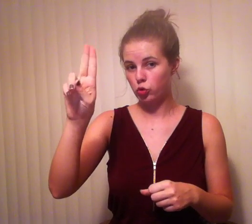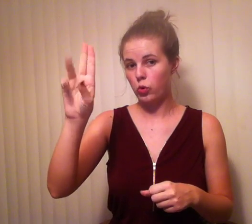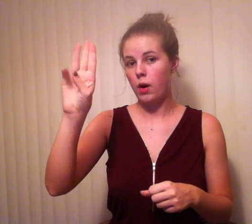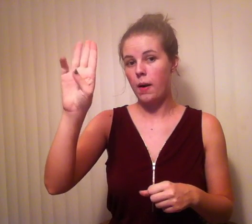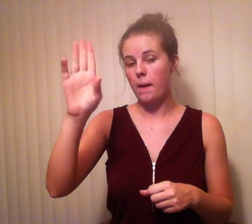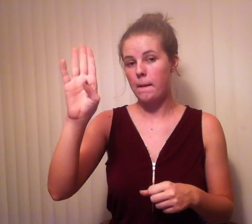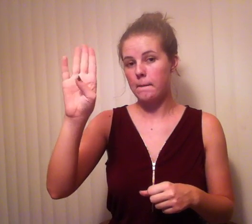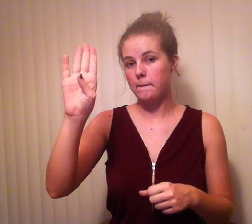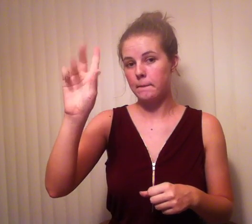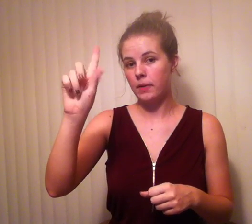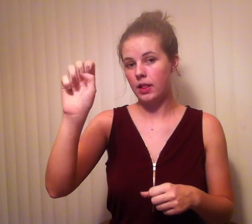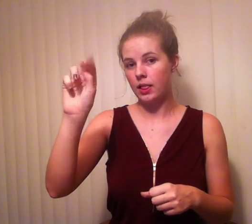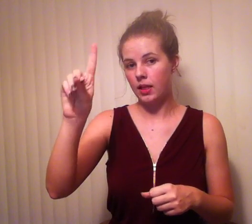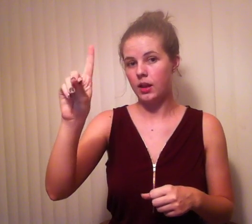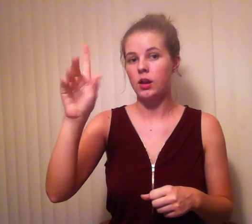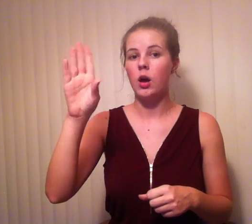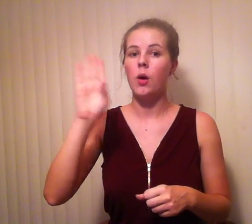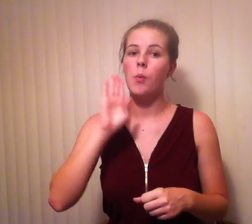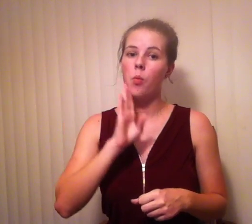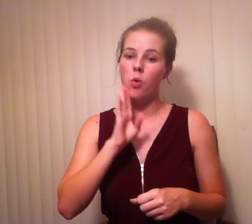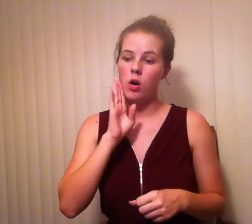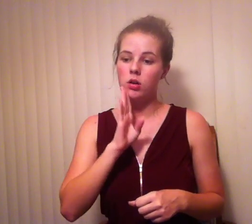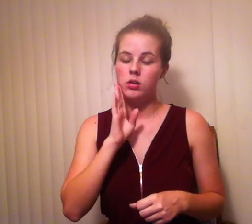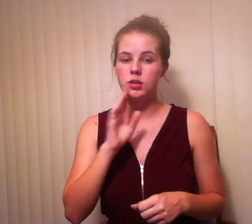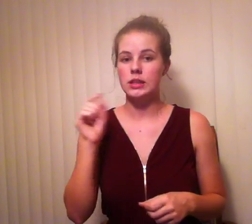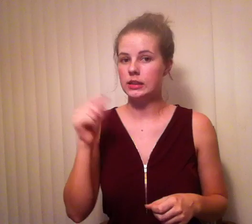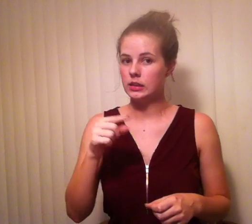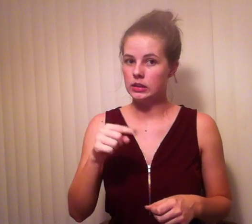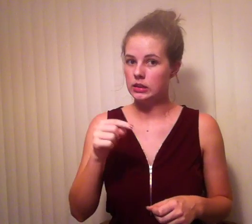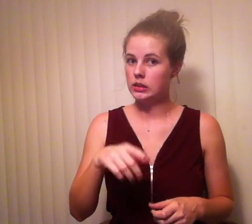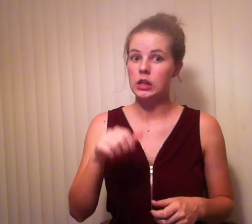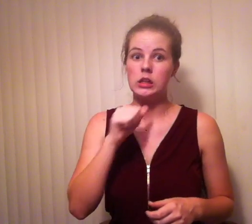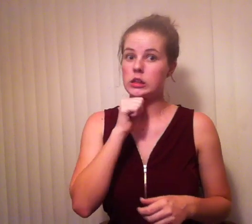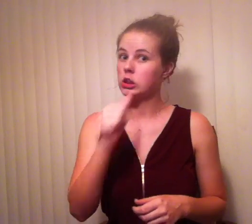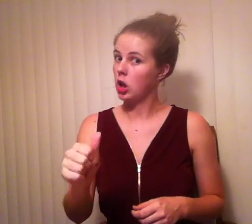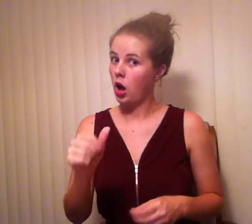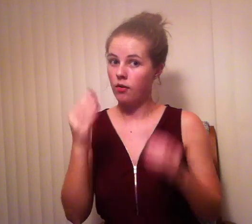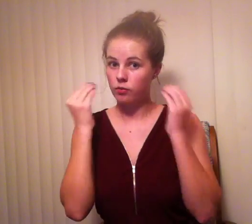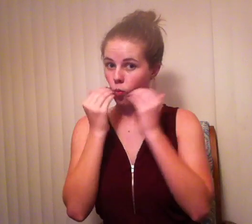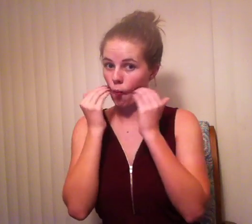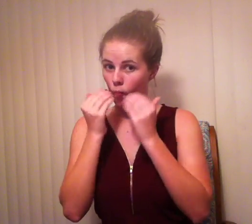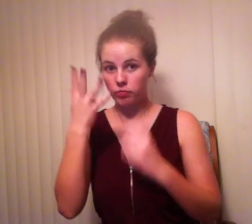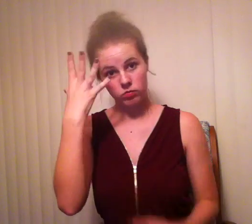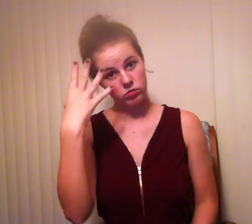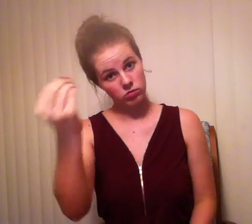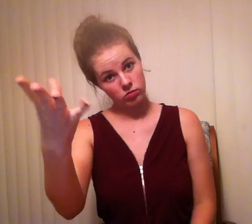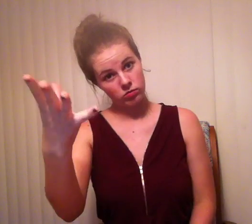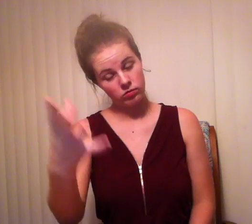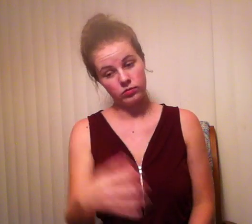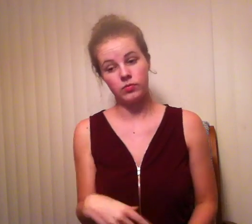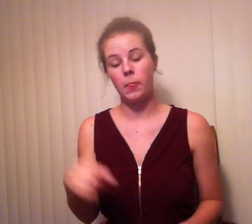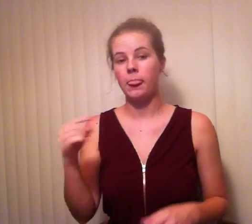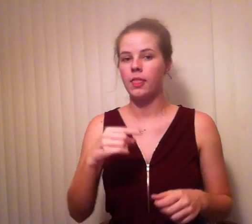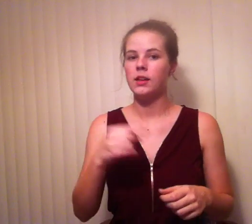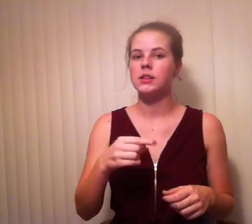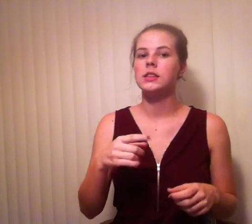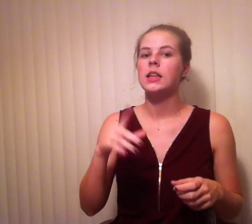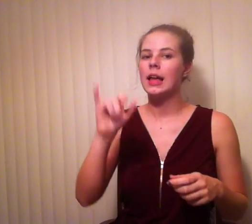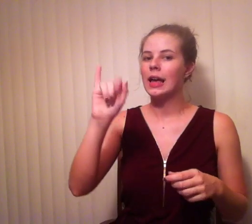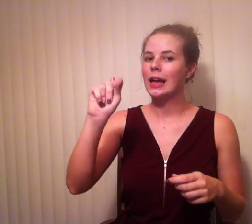not a ton, but it's definitely not, this is not for contour. Don't do it. I'm going to take a big fluffy brush. This is actually the IT Cosmetics